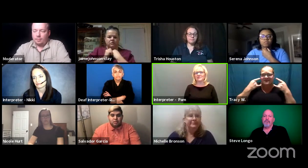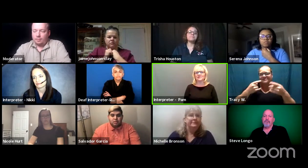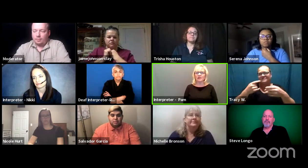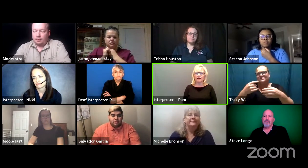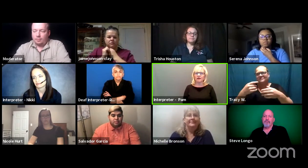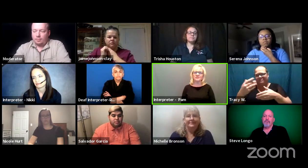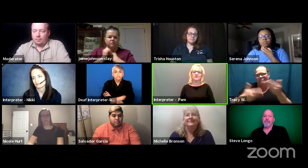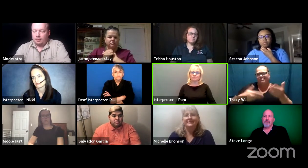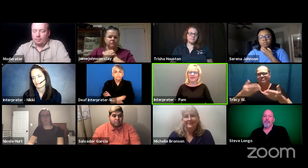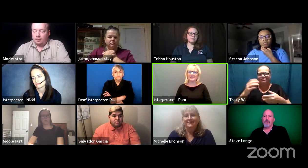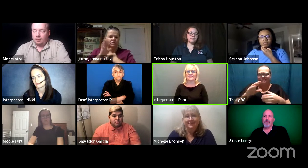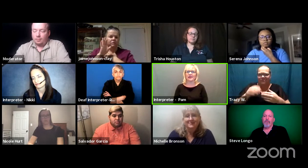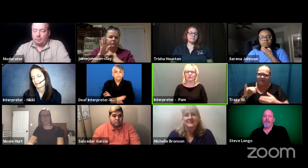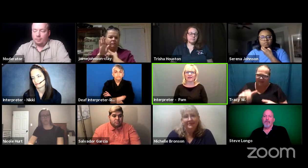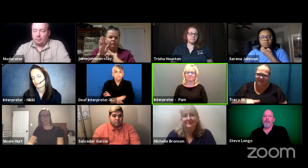Masks, gloves, etc.